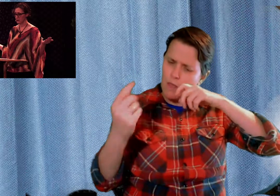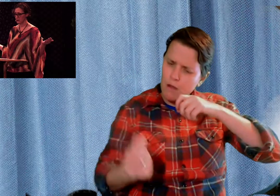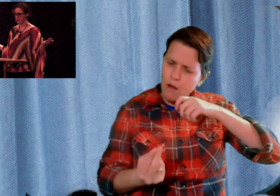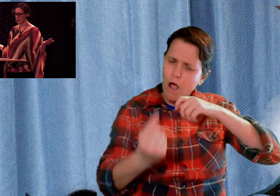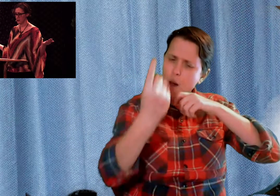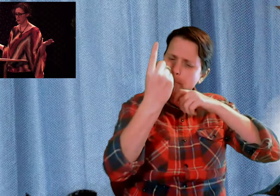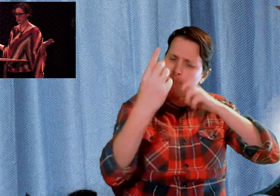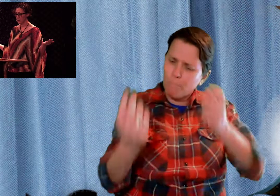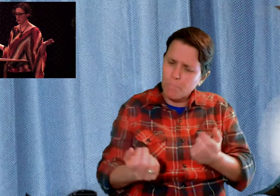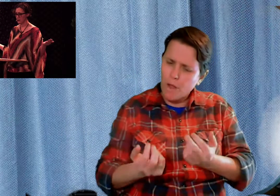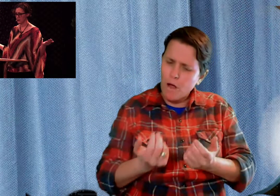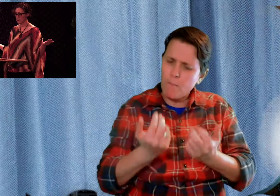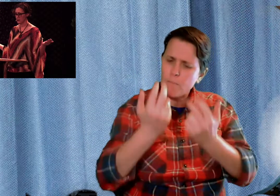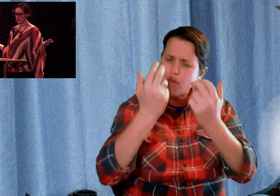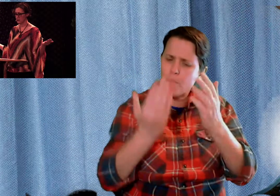and then come up